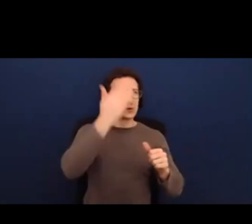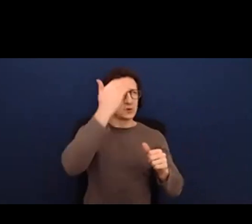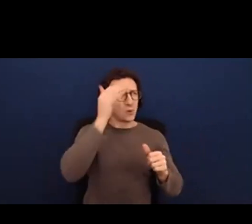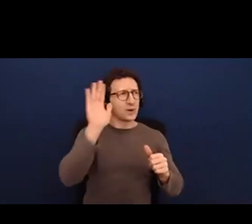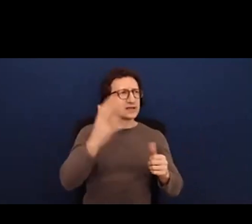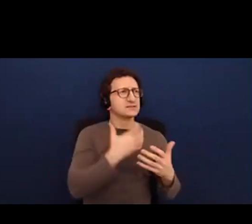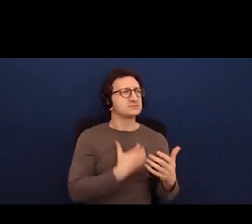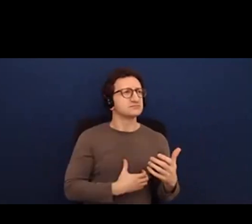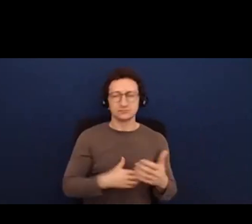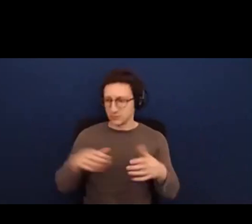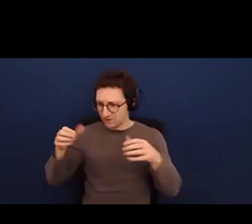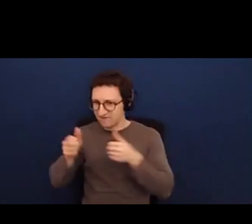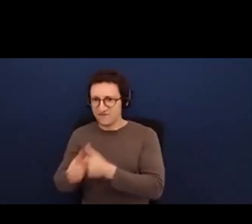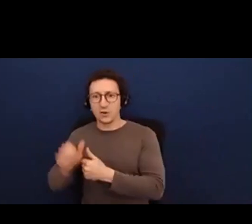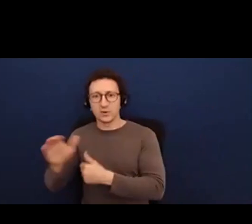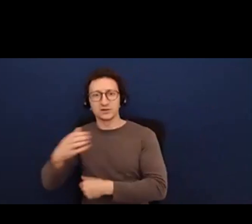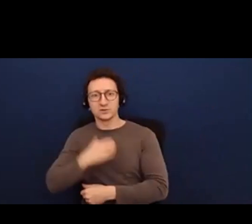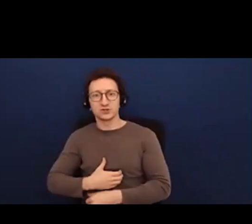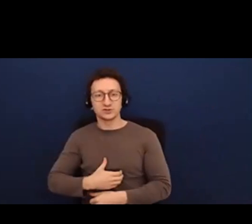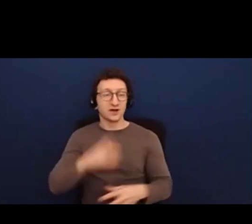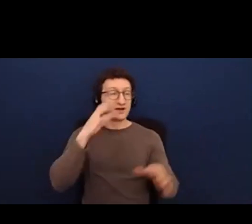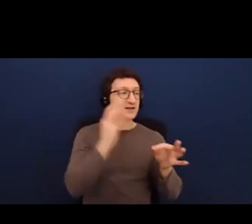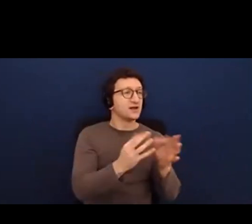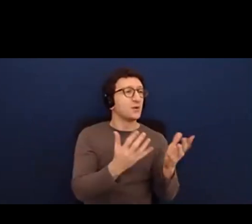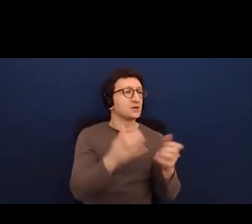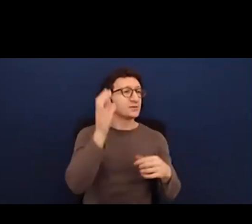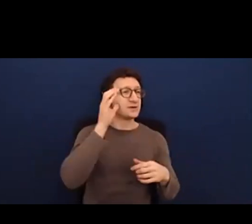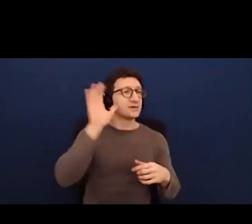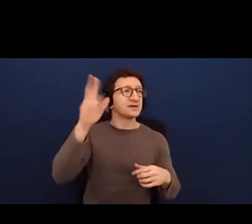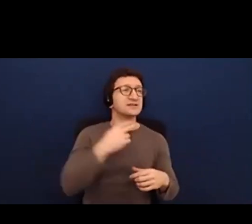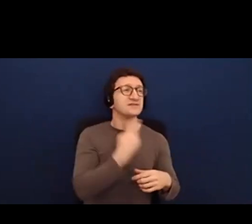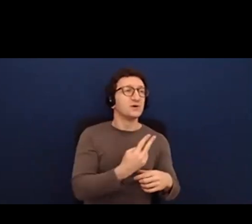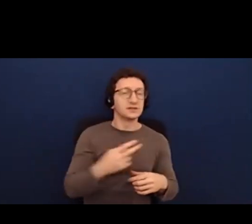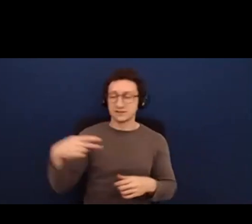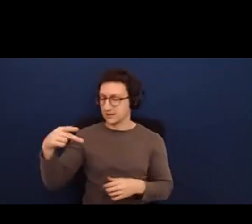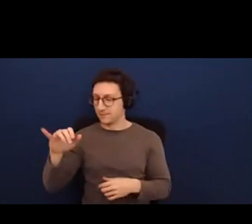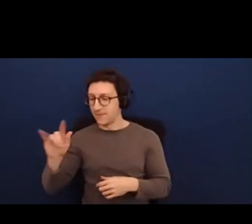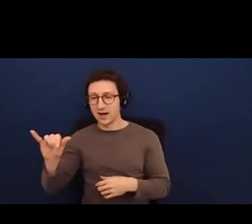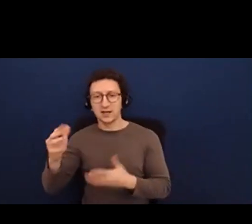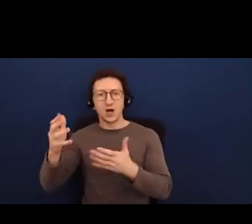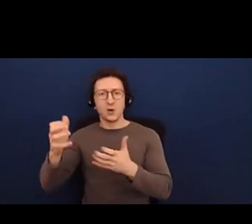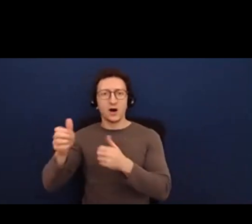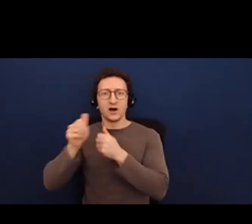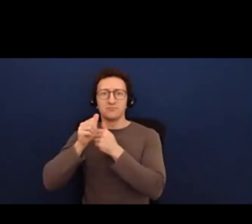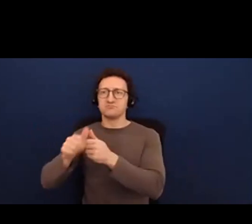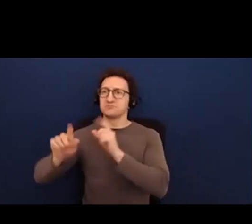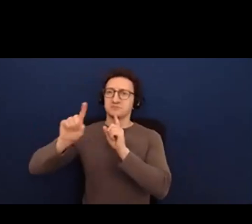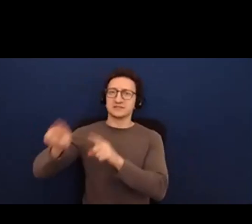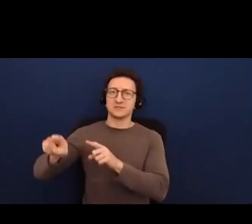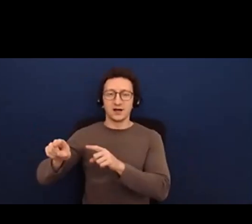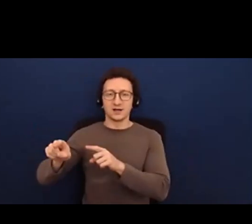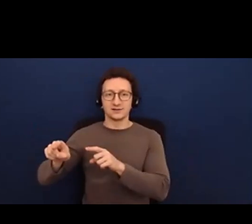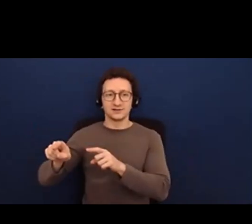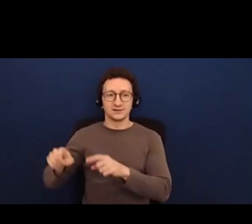Faith yearns to hear his voice, piety to respond to it. So this is the kind of